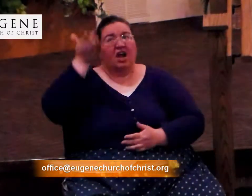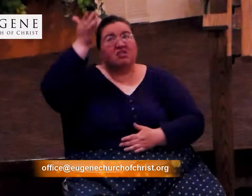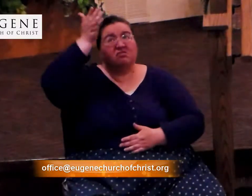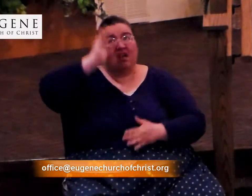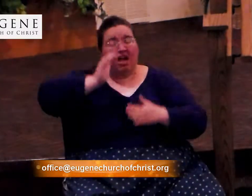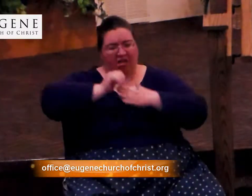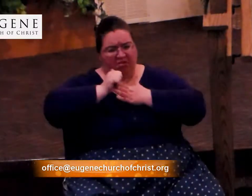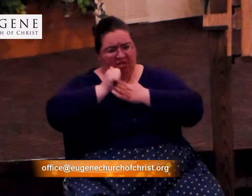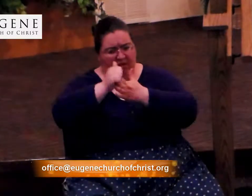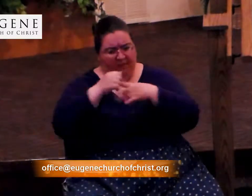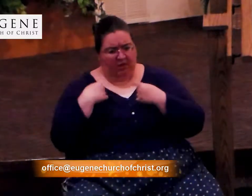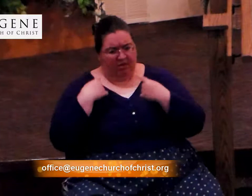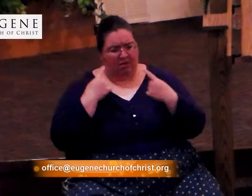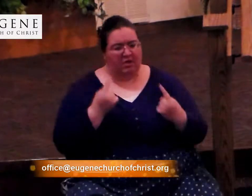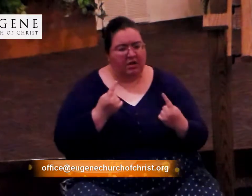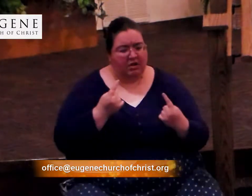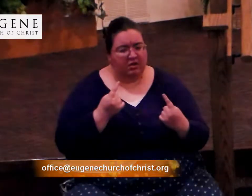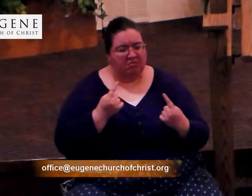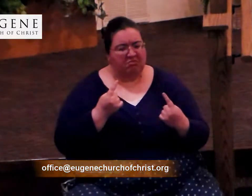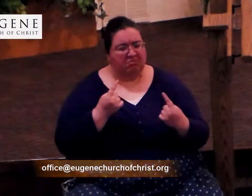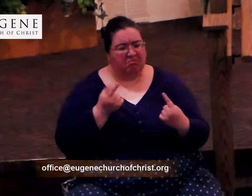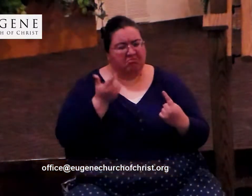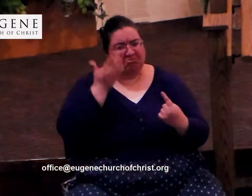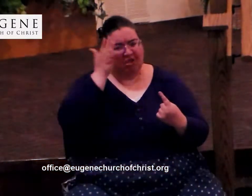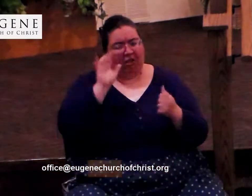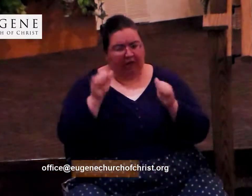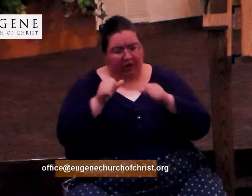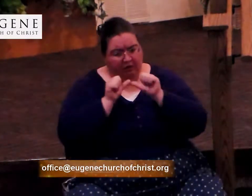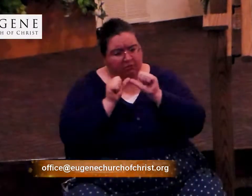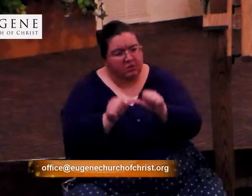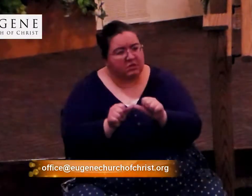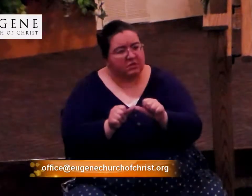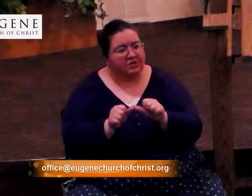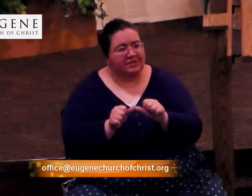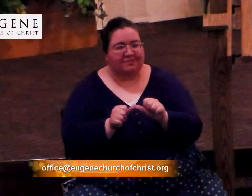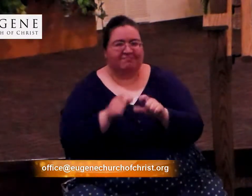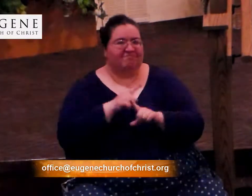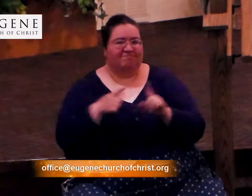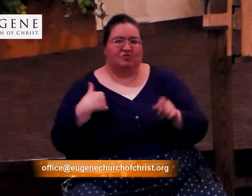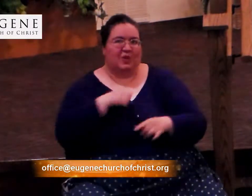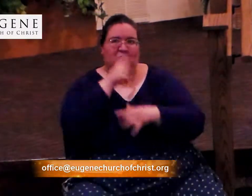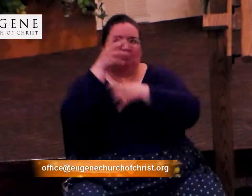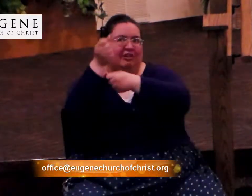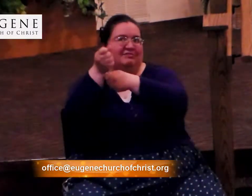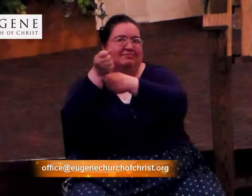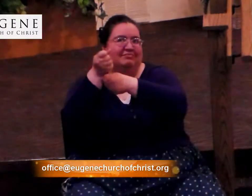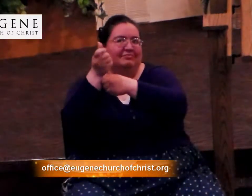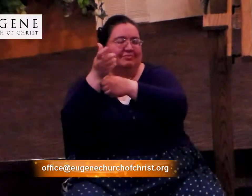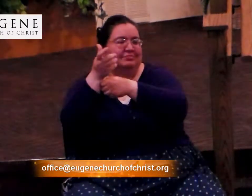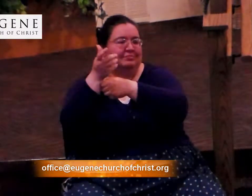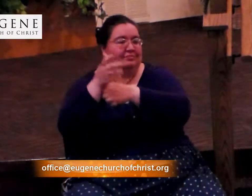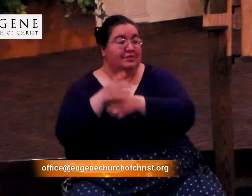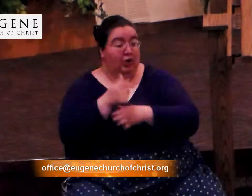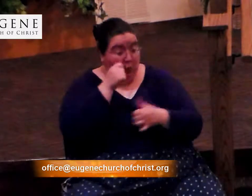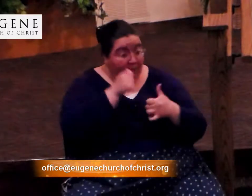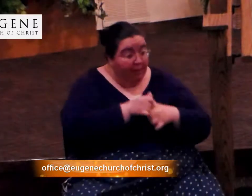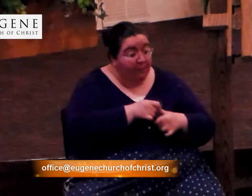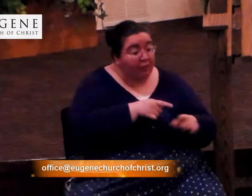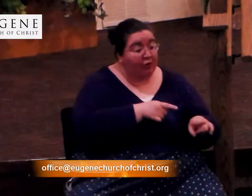don't. And we need this reminder. A man who has just built an altar to God a couple verses back is now beginning